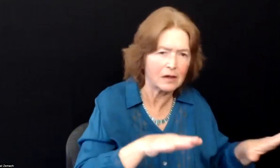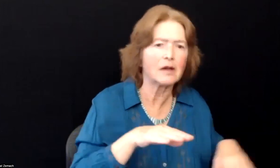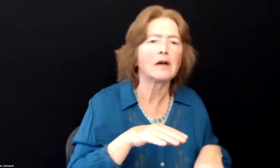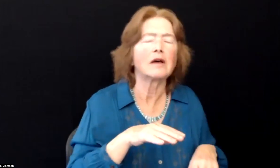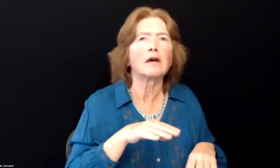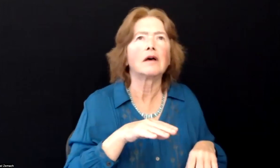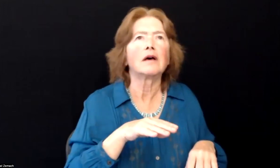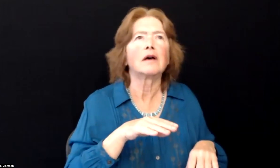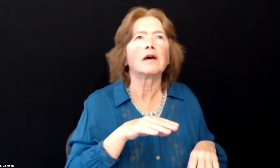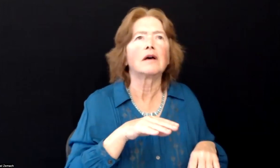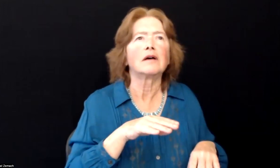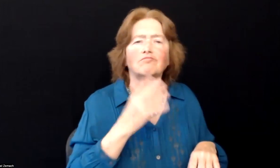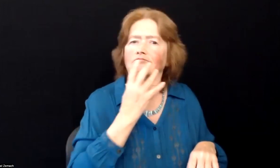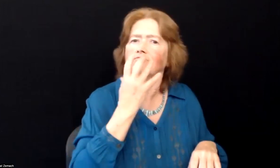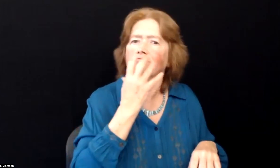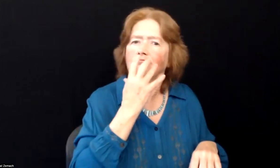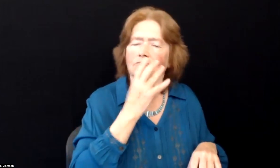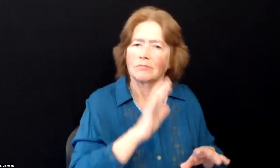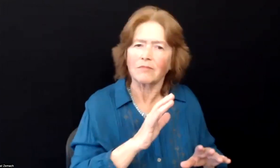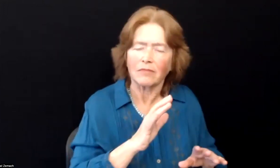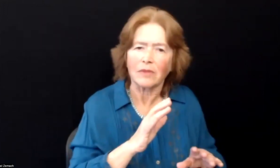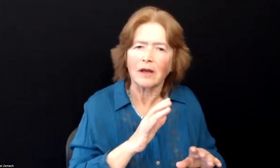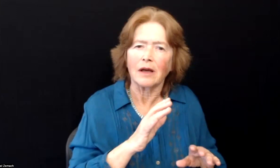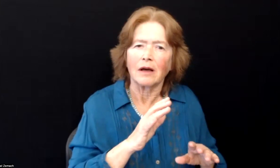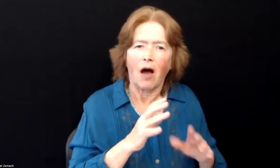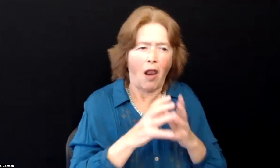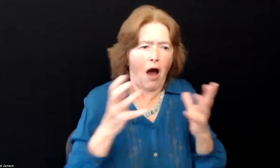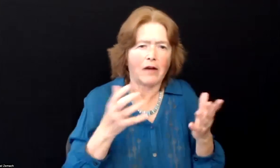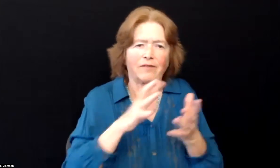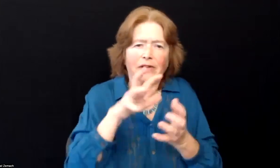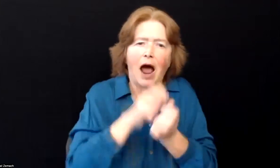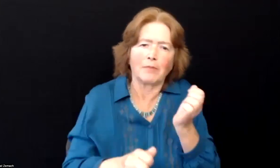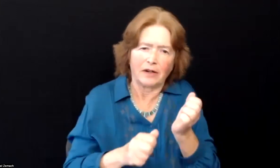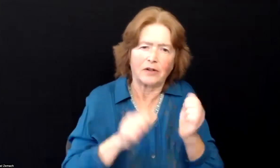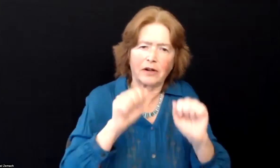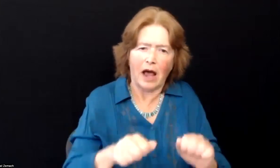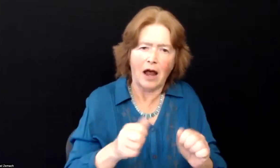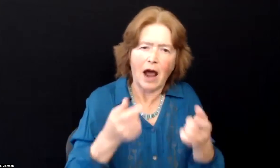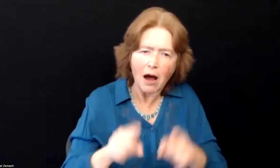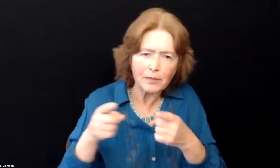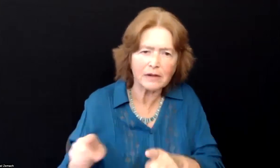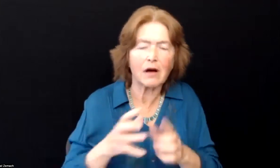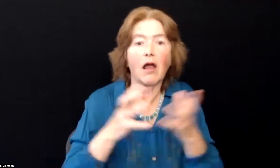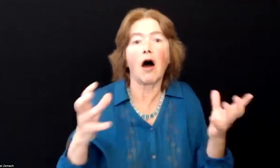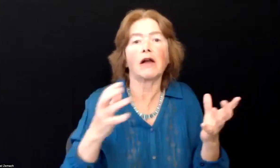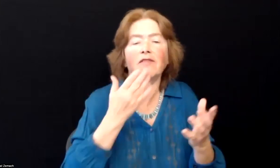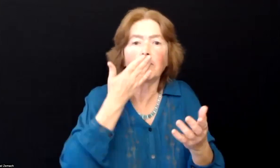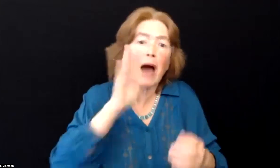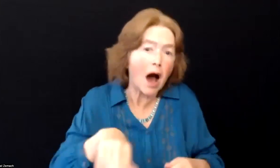for deaf children in those settings, a lot of damage can occur. A lot of